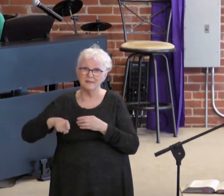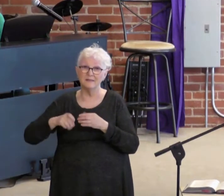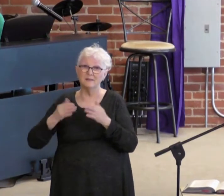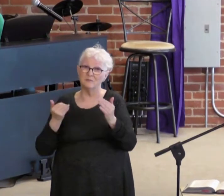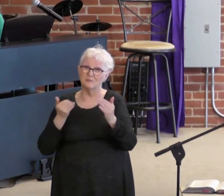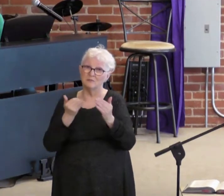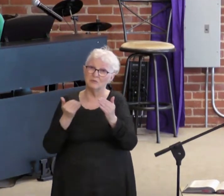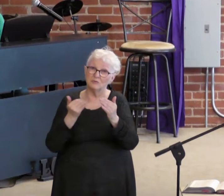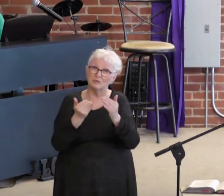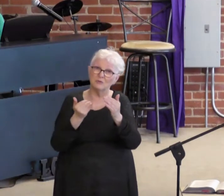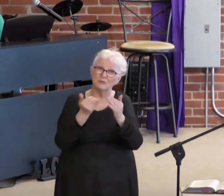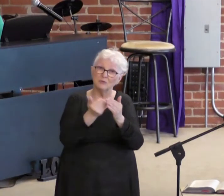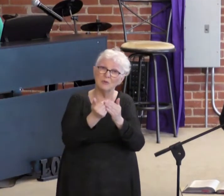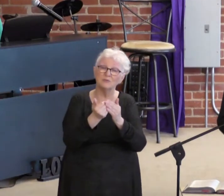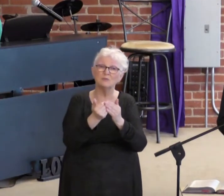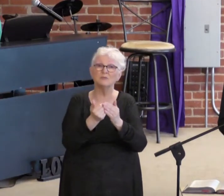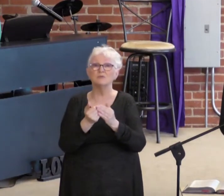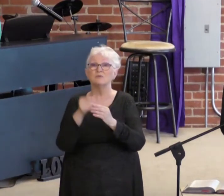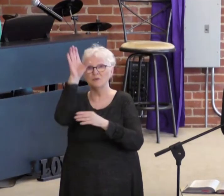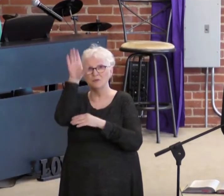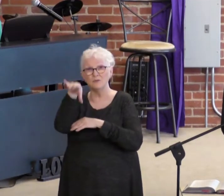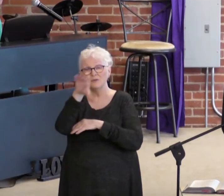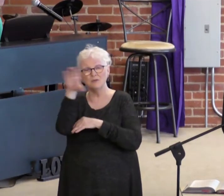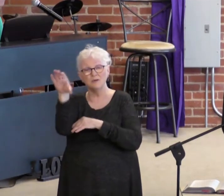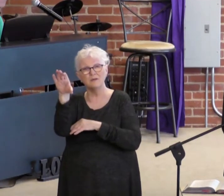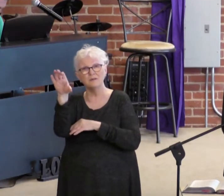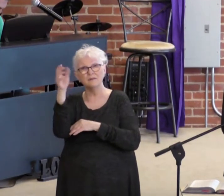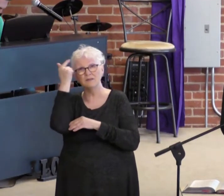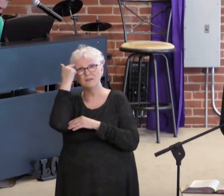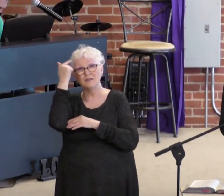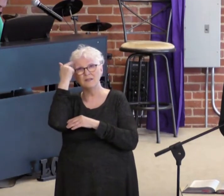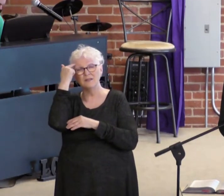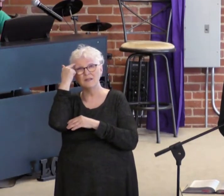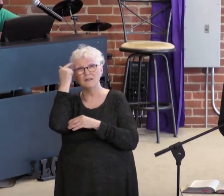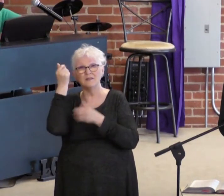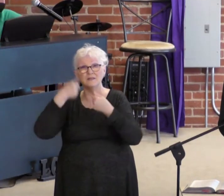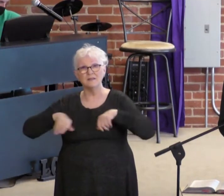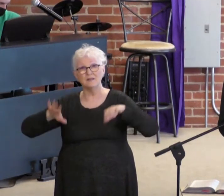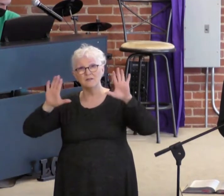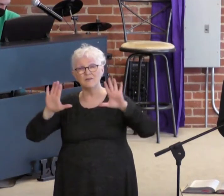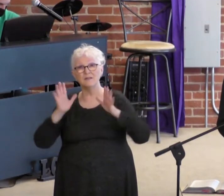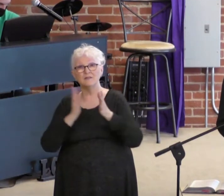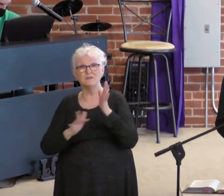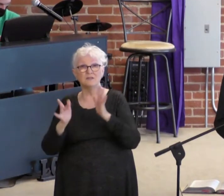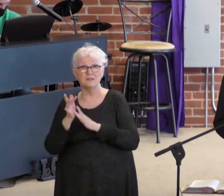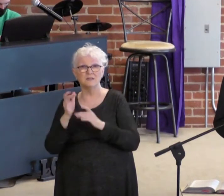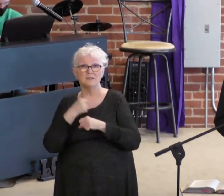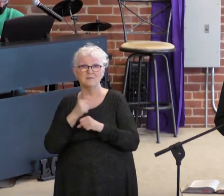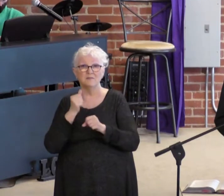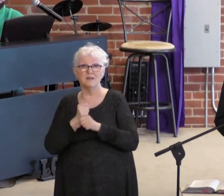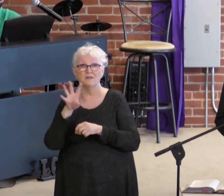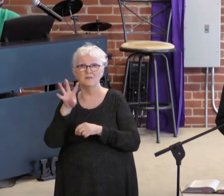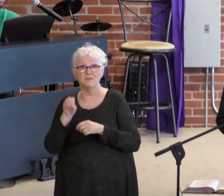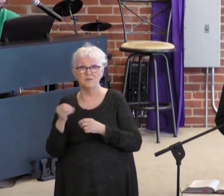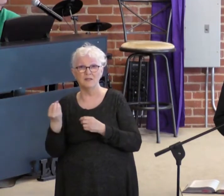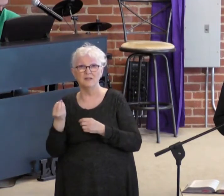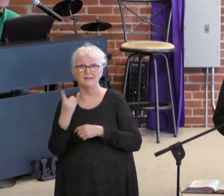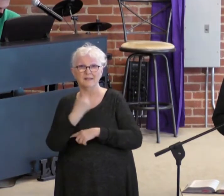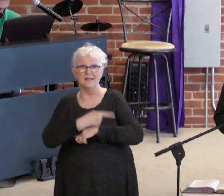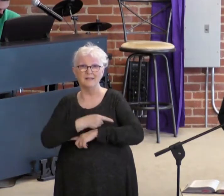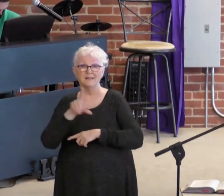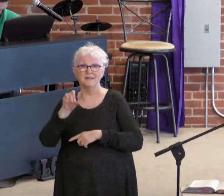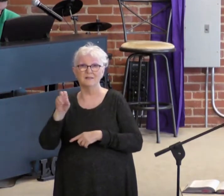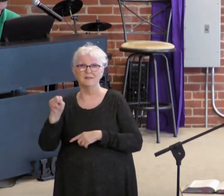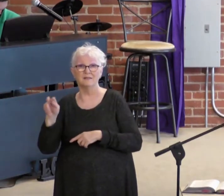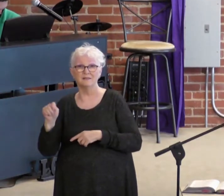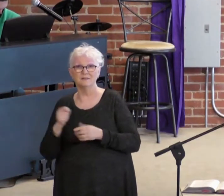the sacrifices that Jesus made during these 40 days of Lent, as he was led in the wilderness,